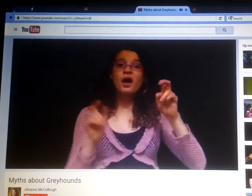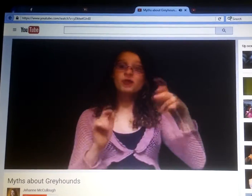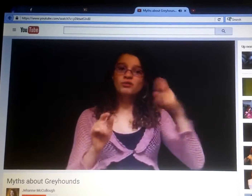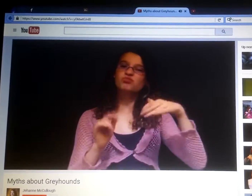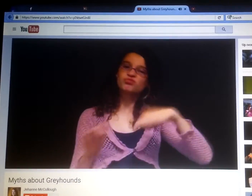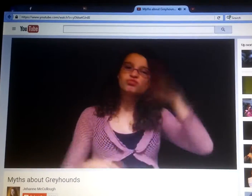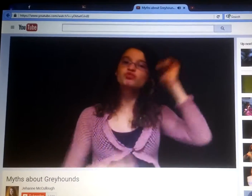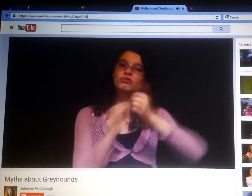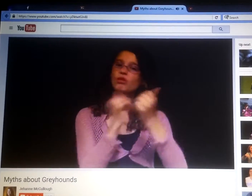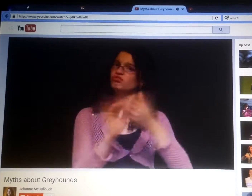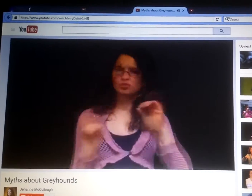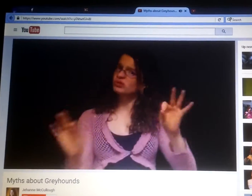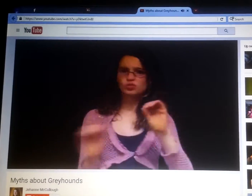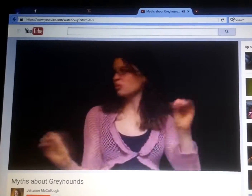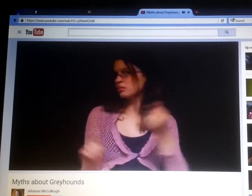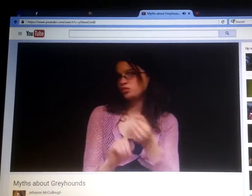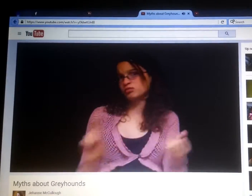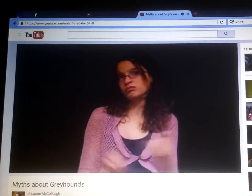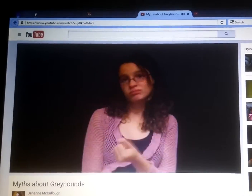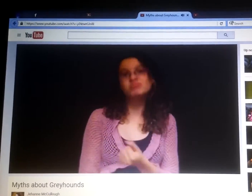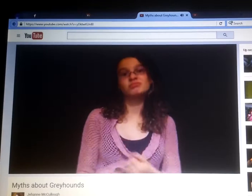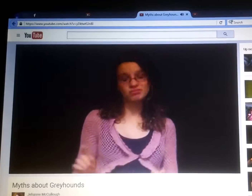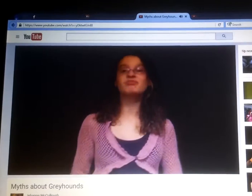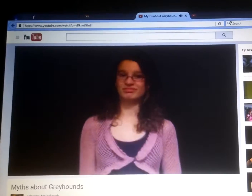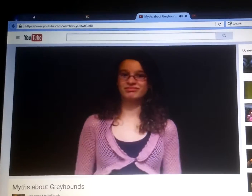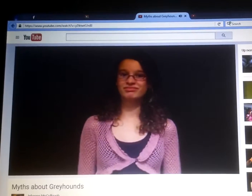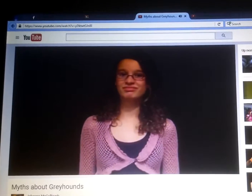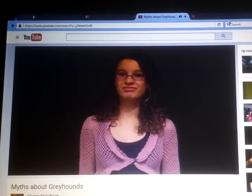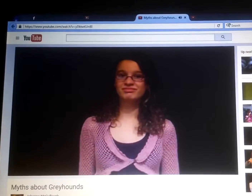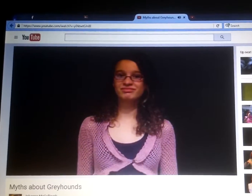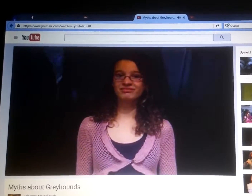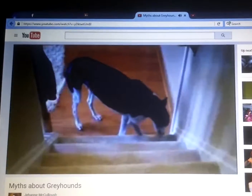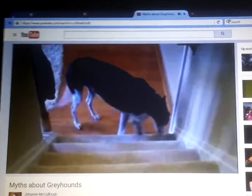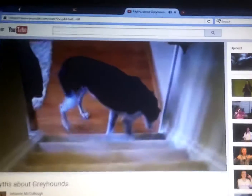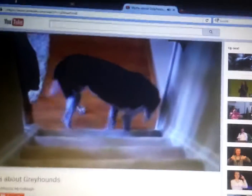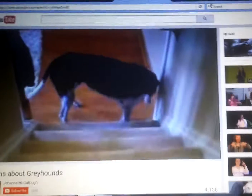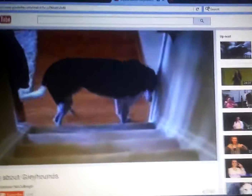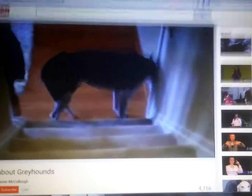know. And so growing up, they never experienced that.